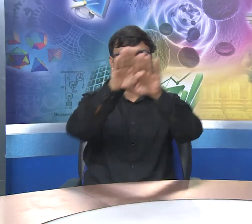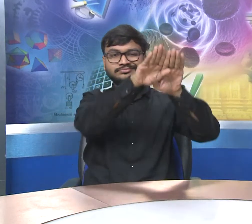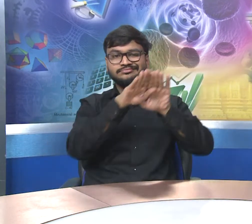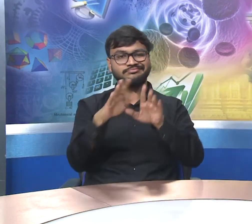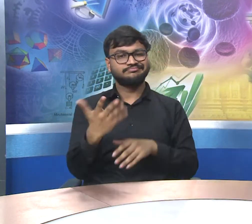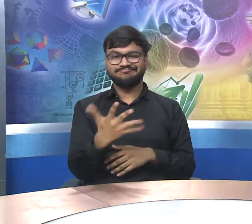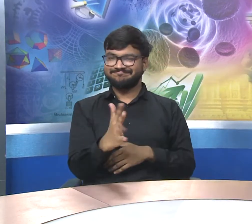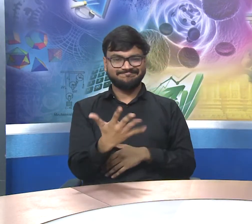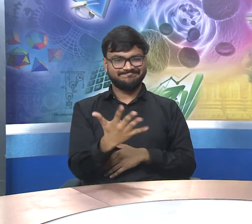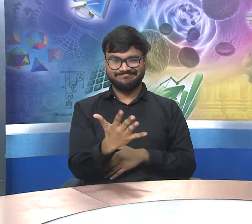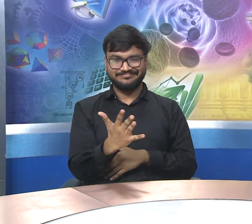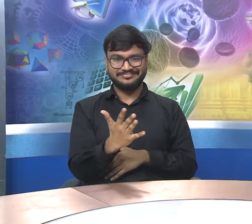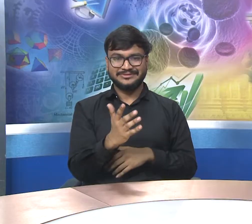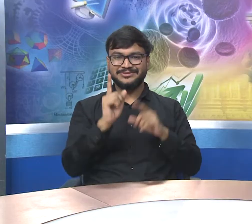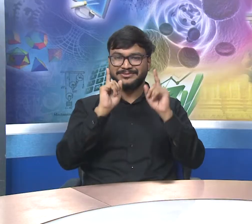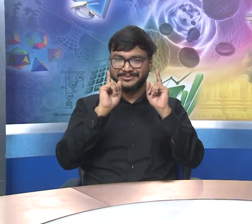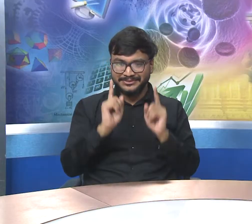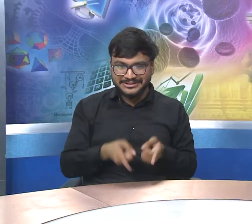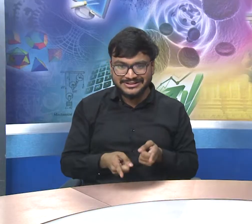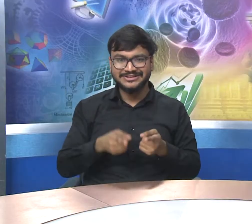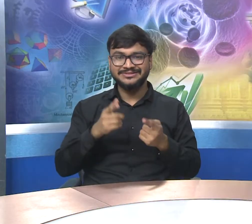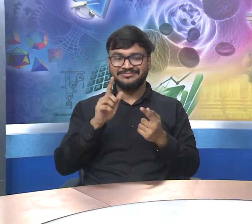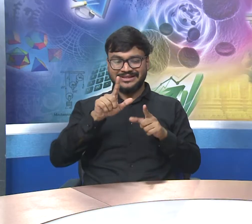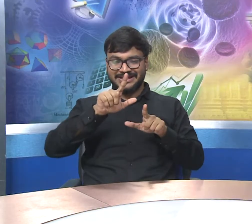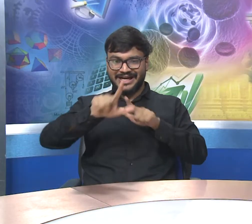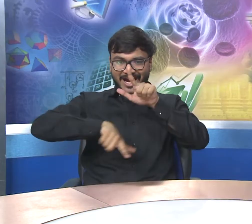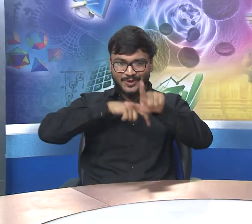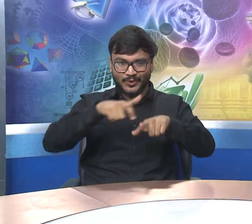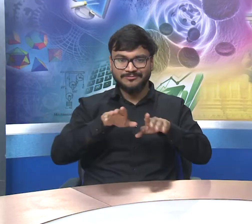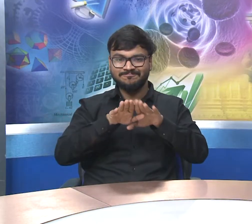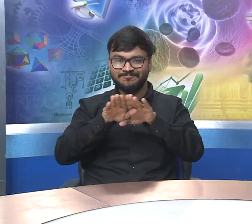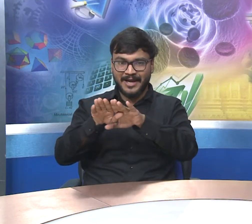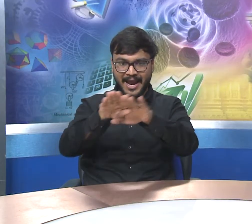mean that we have a standardized language.